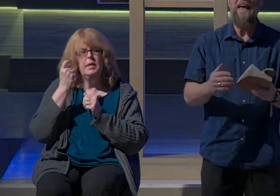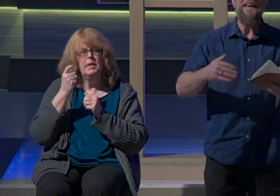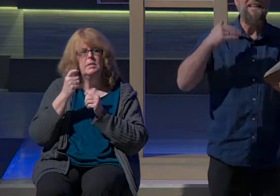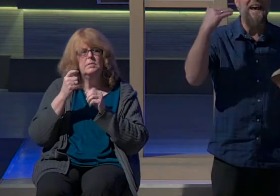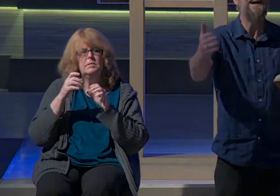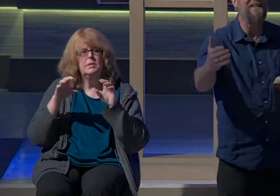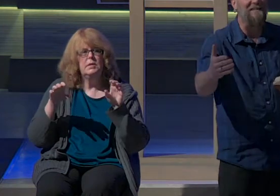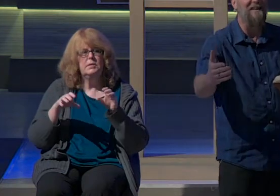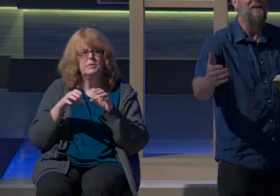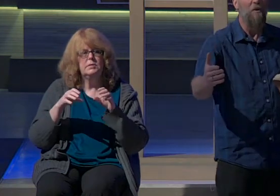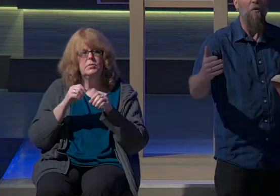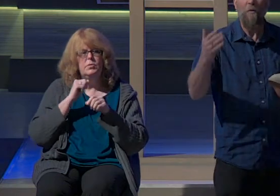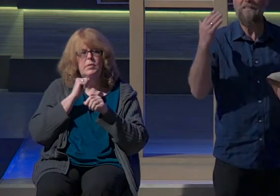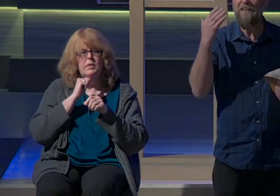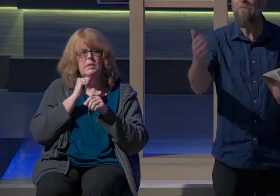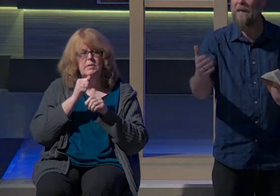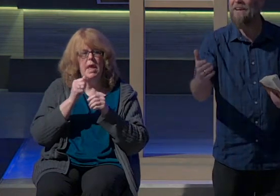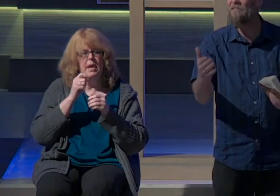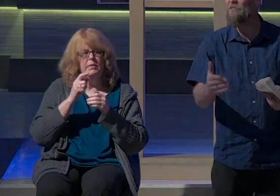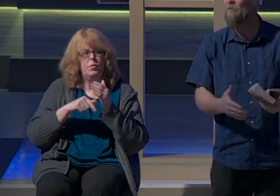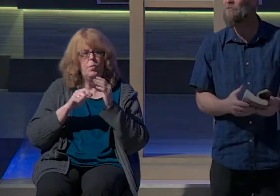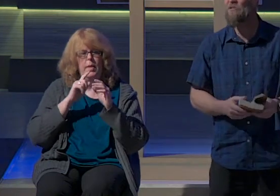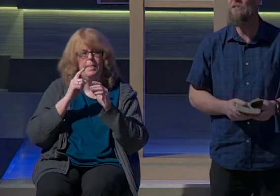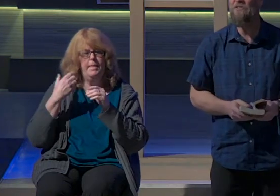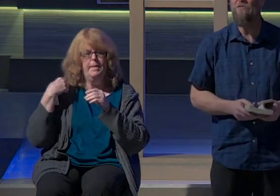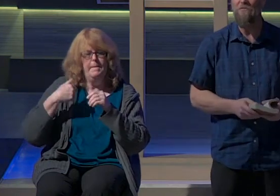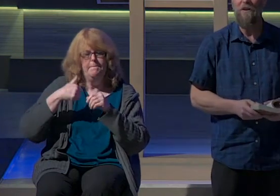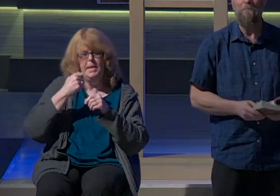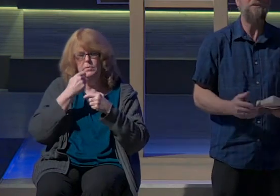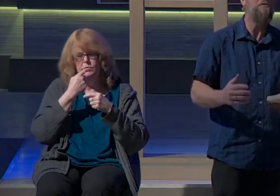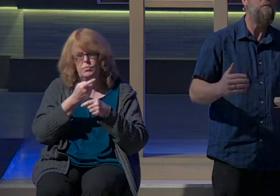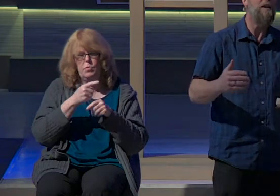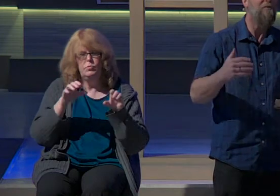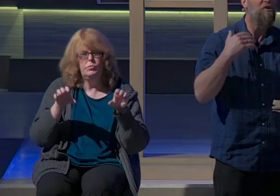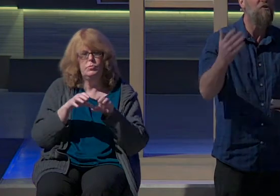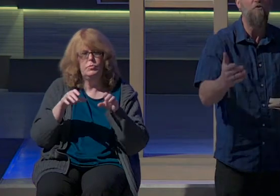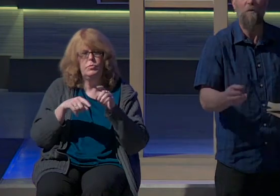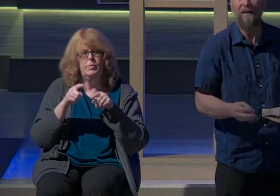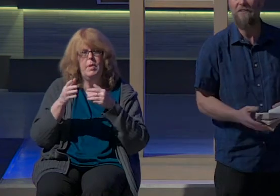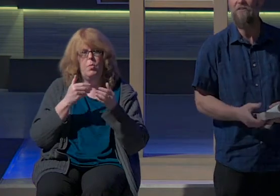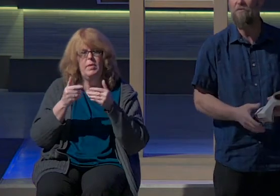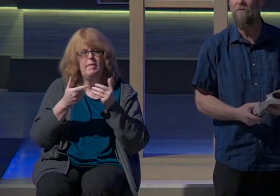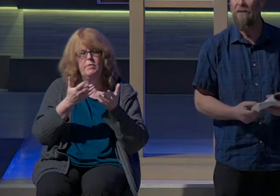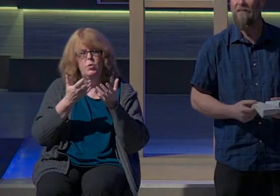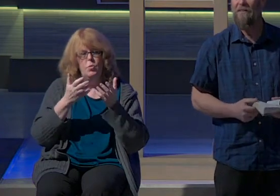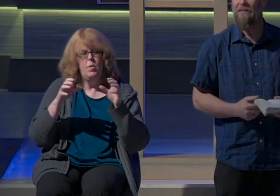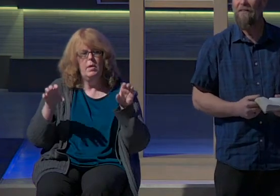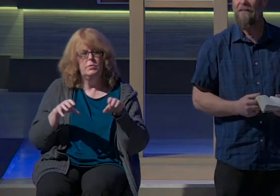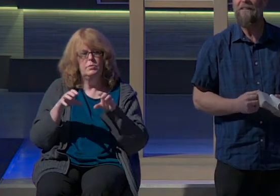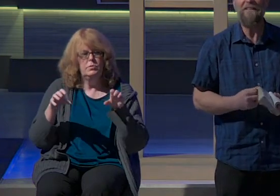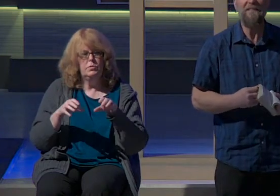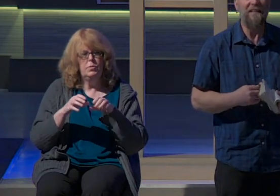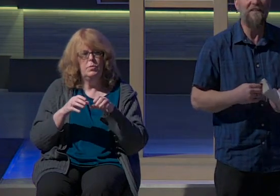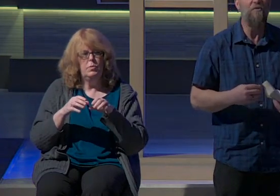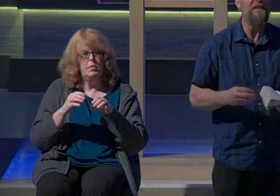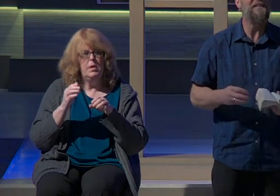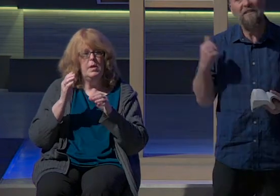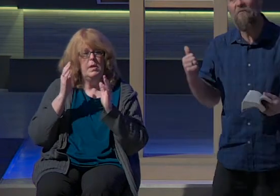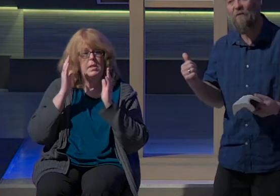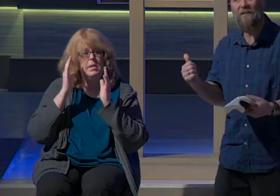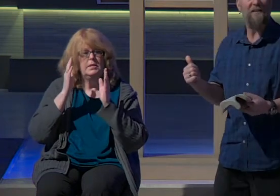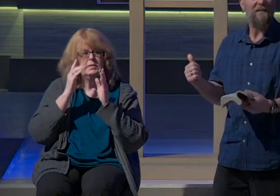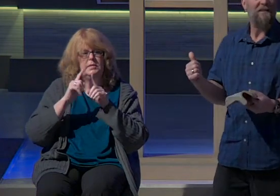doing not what the commander told you to do, but doing whatever you want to do. Listening to